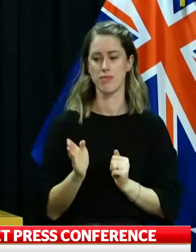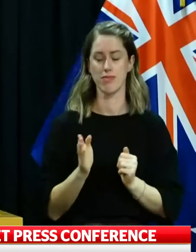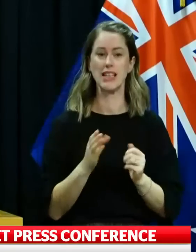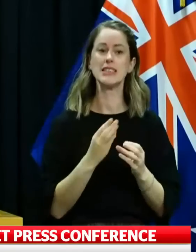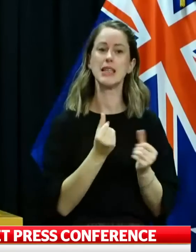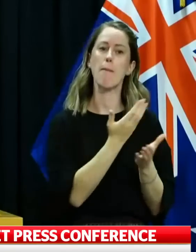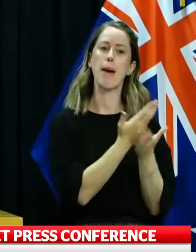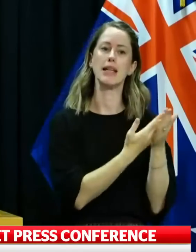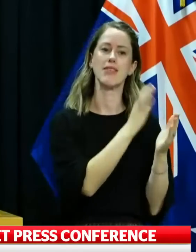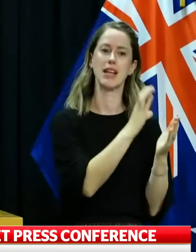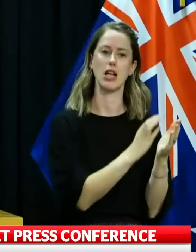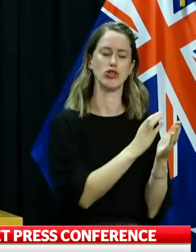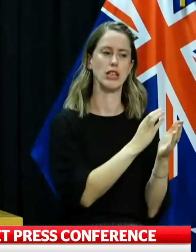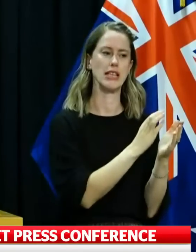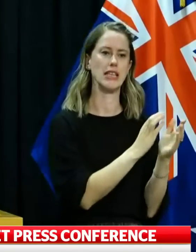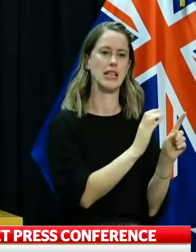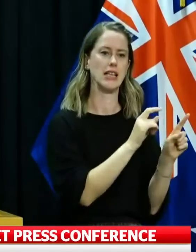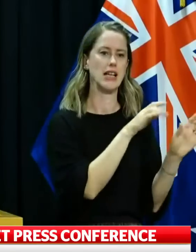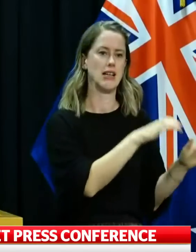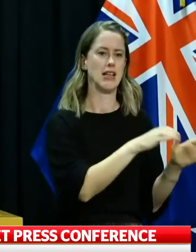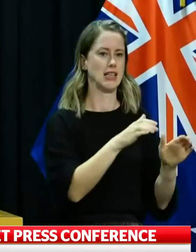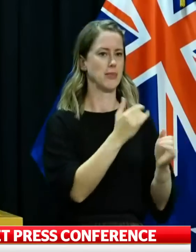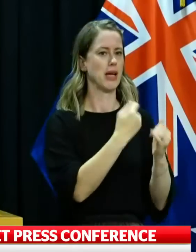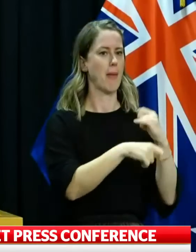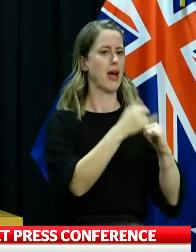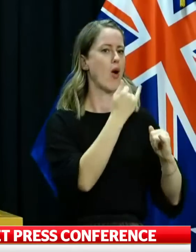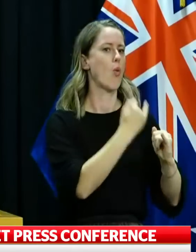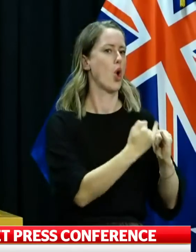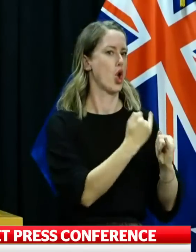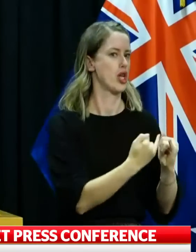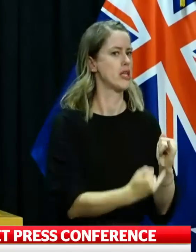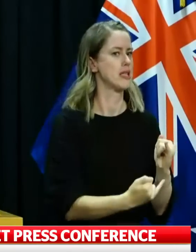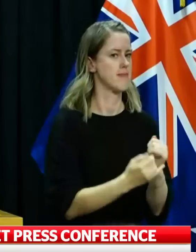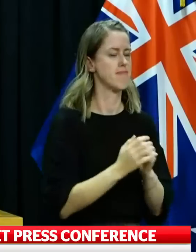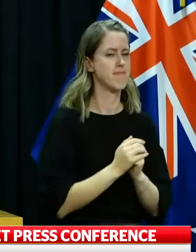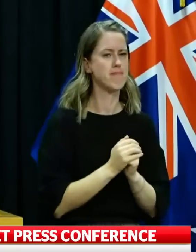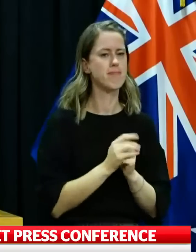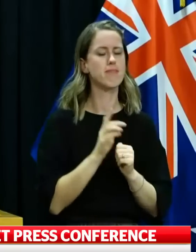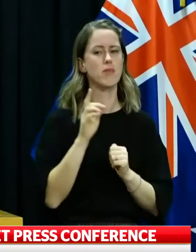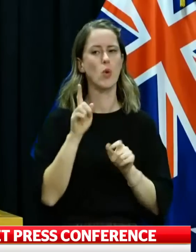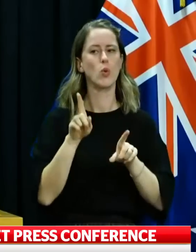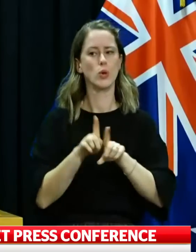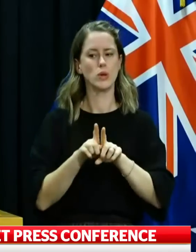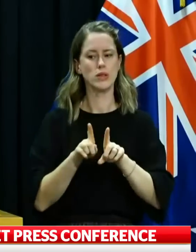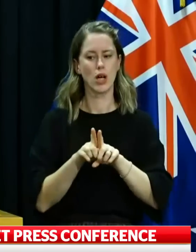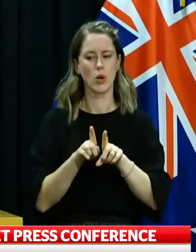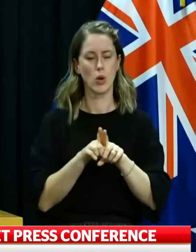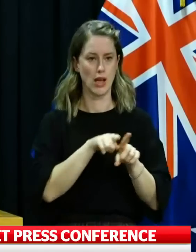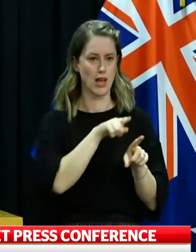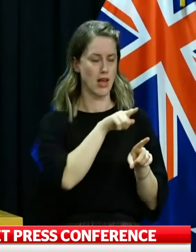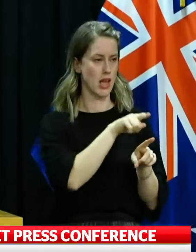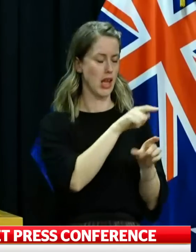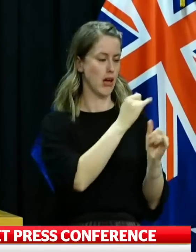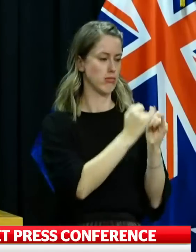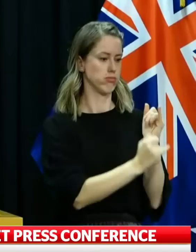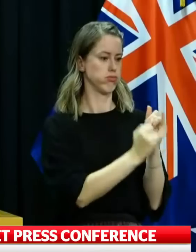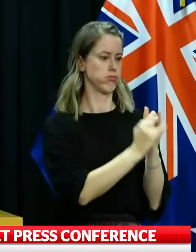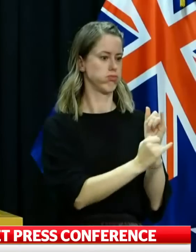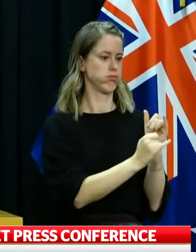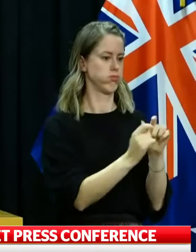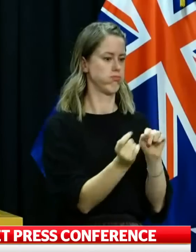parts of the country. We absolutely do. That is not under dispute. It's also not under dispute that, of course, that escalation is